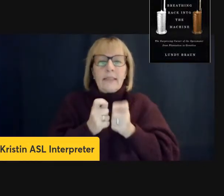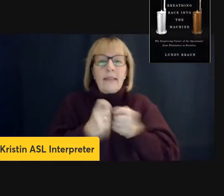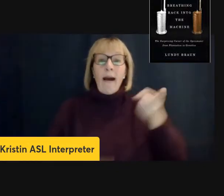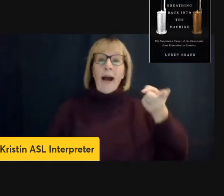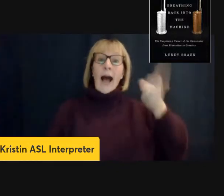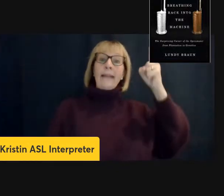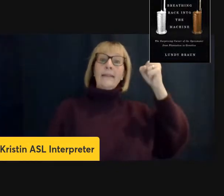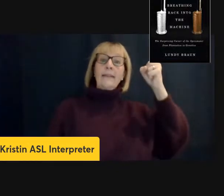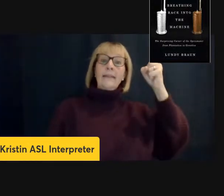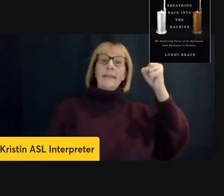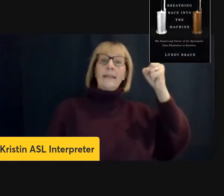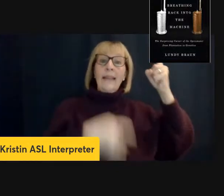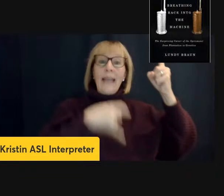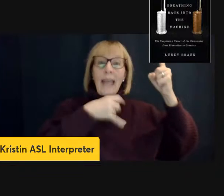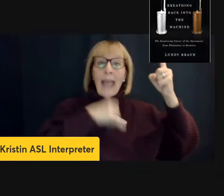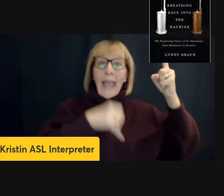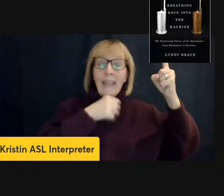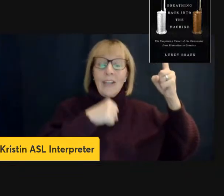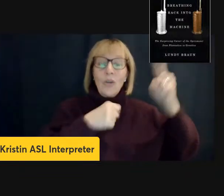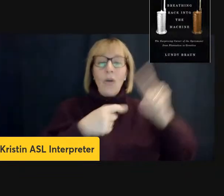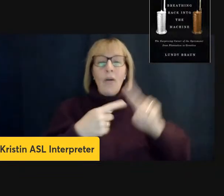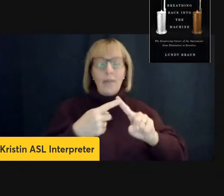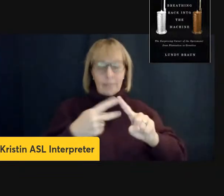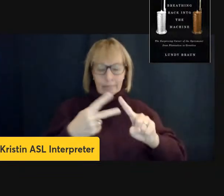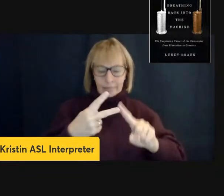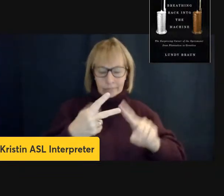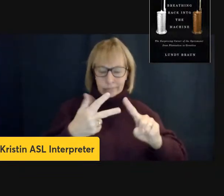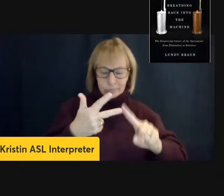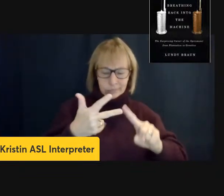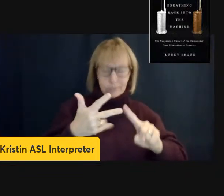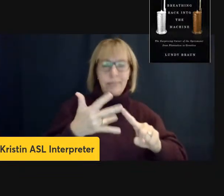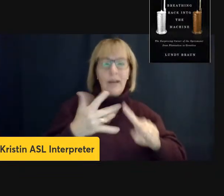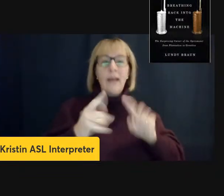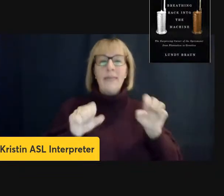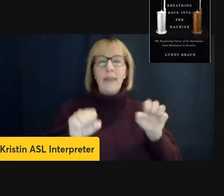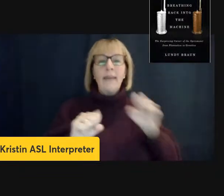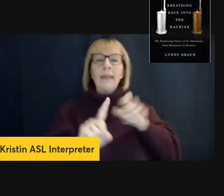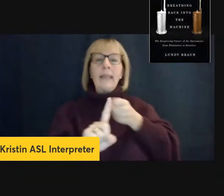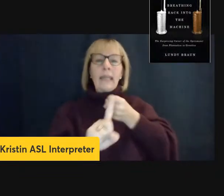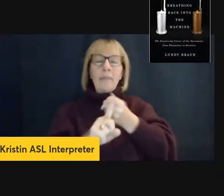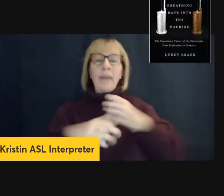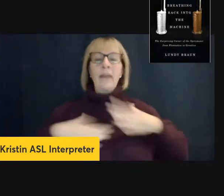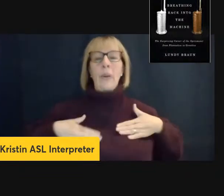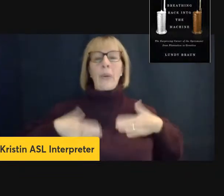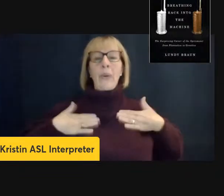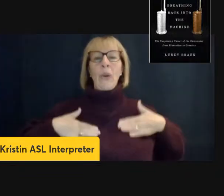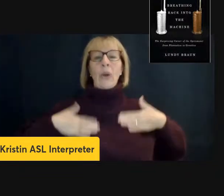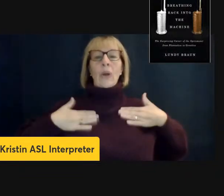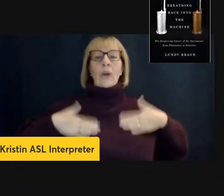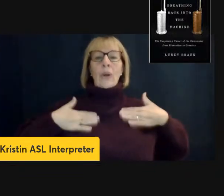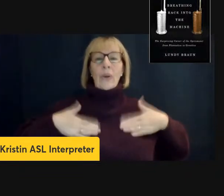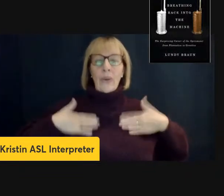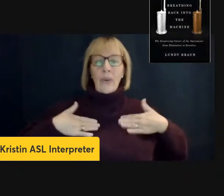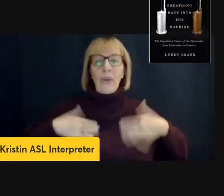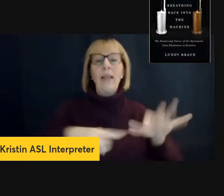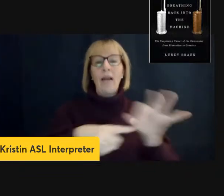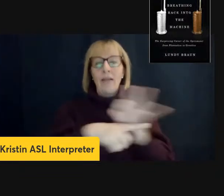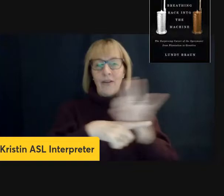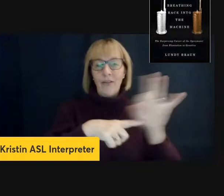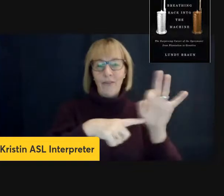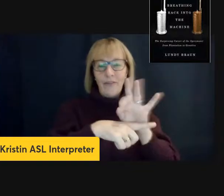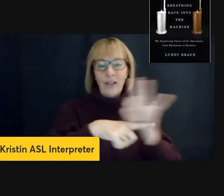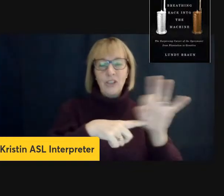or age or any other factors that could affect lung function, or the life and